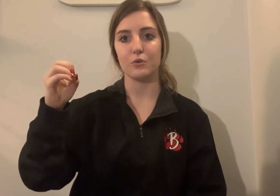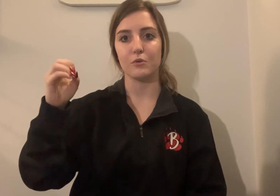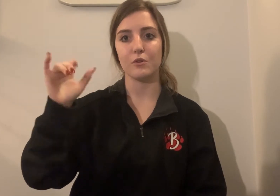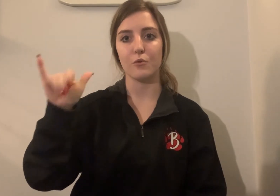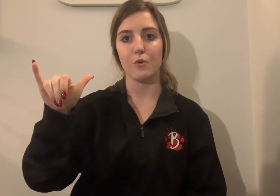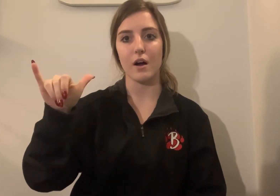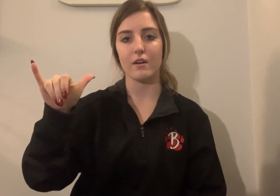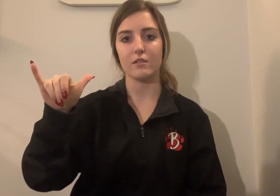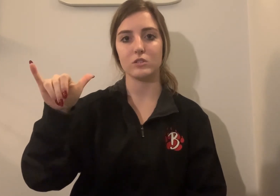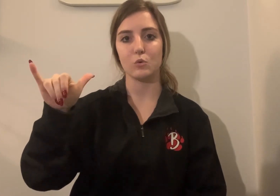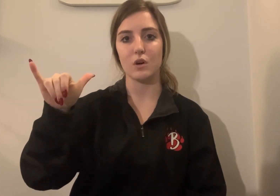T-O-Y. Toy.